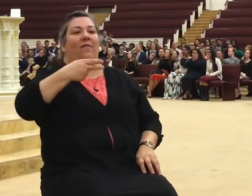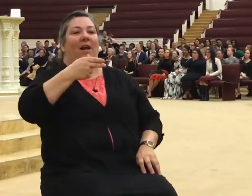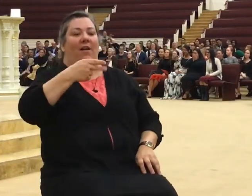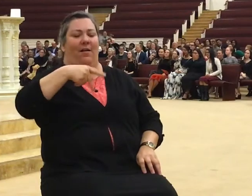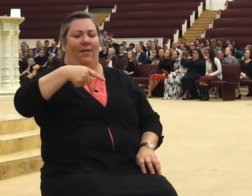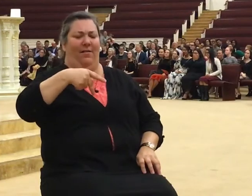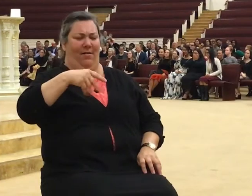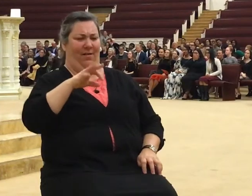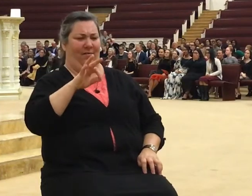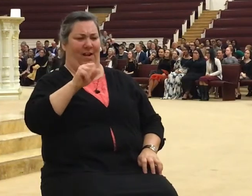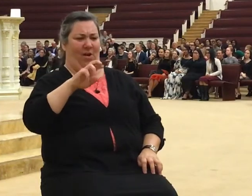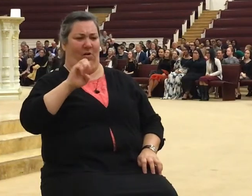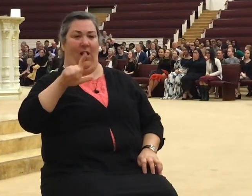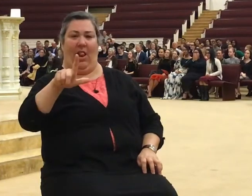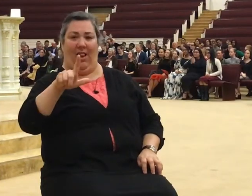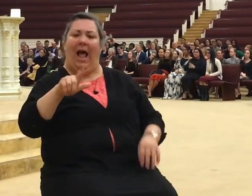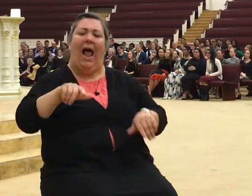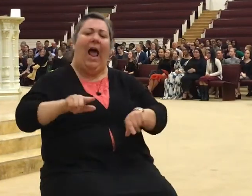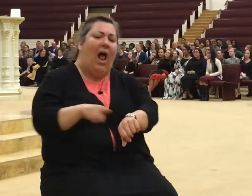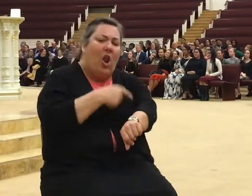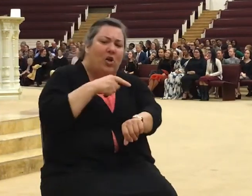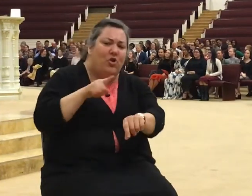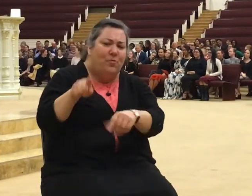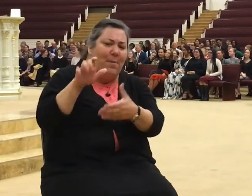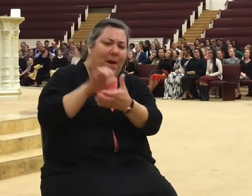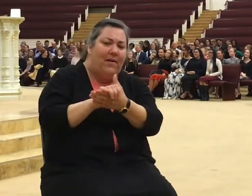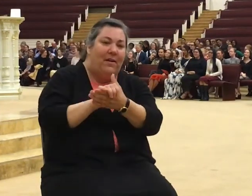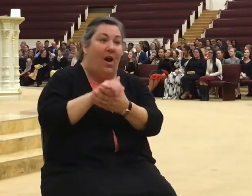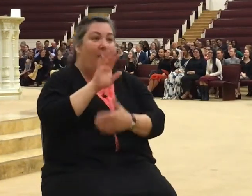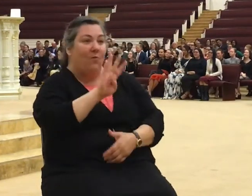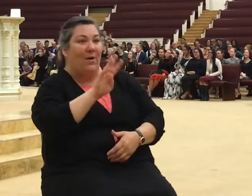married? You better remember. 43 years.